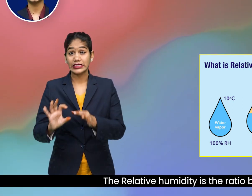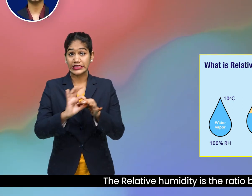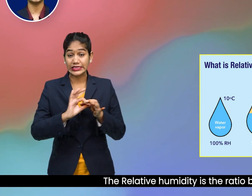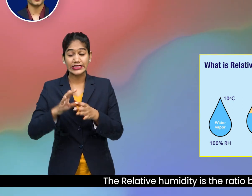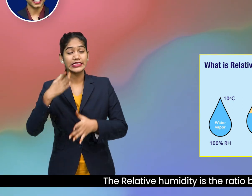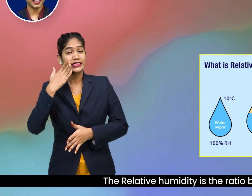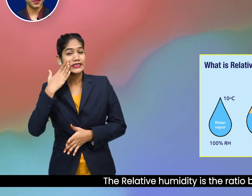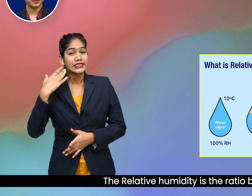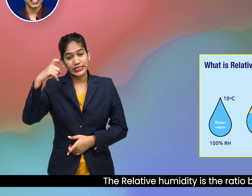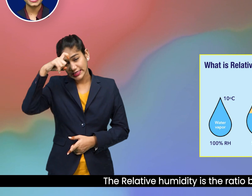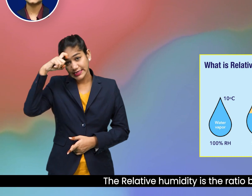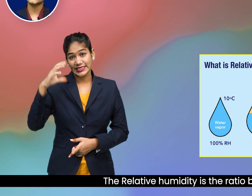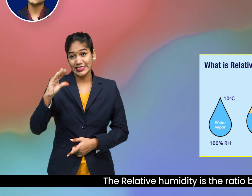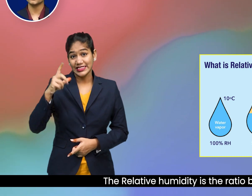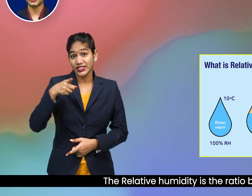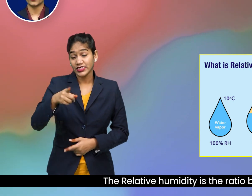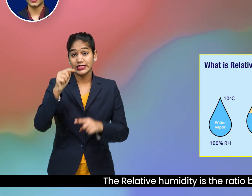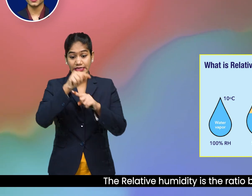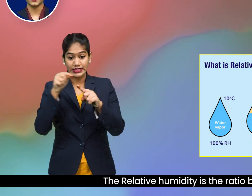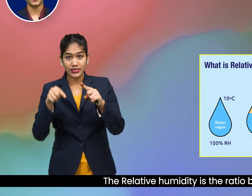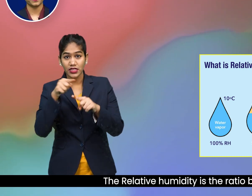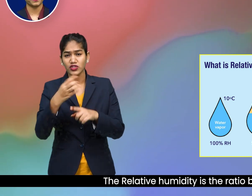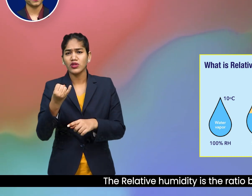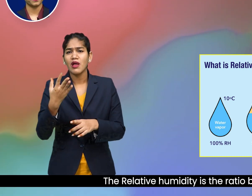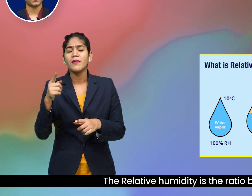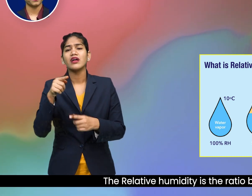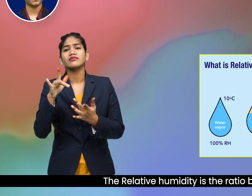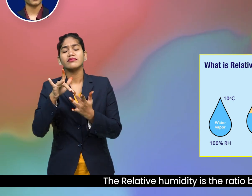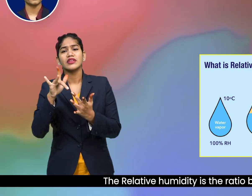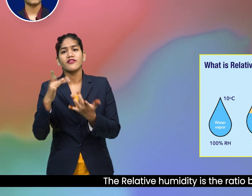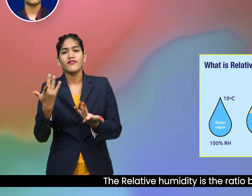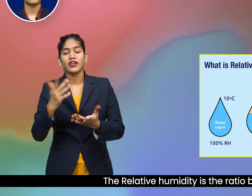The relative humidity is the ratio between